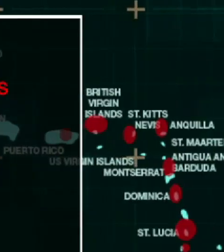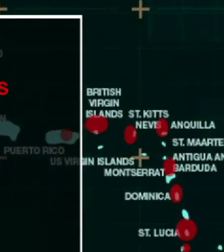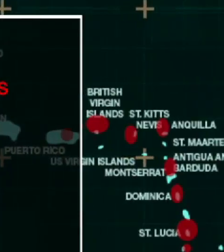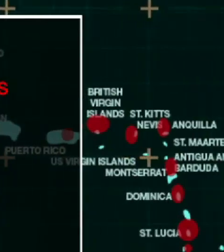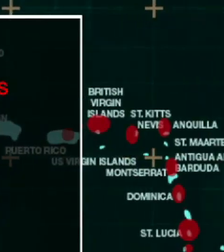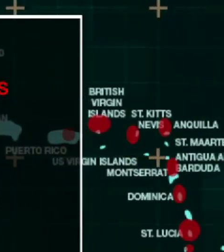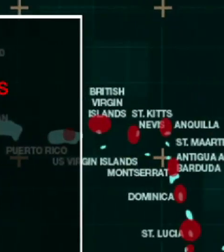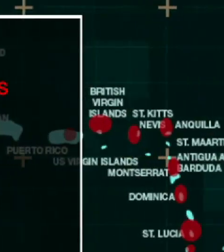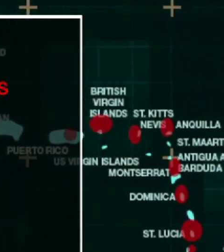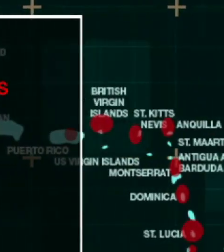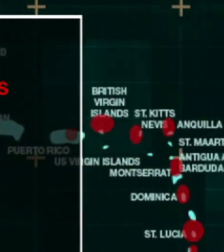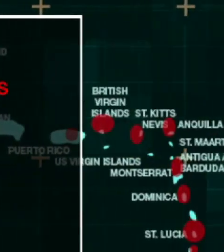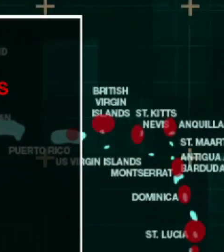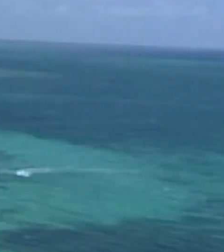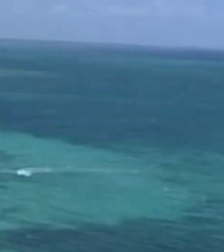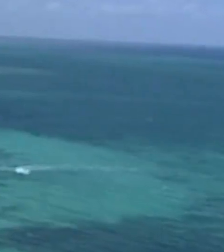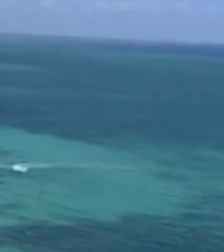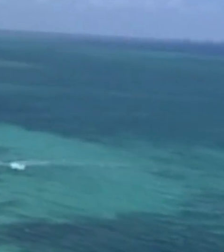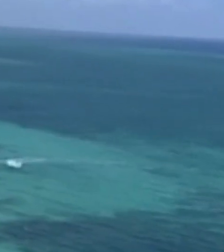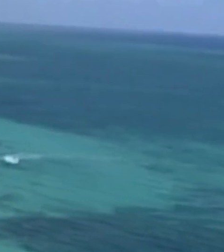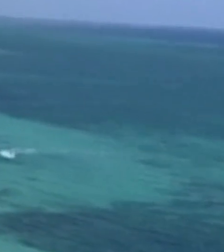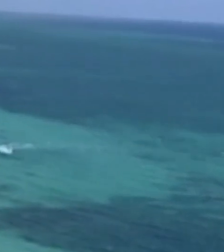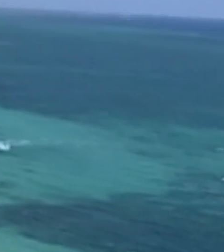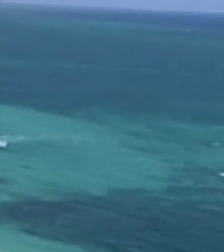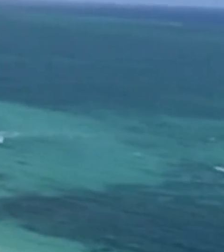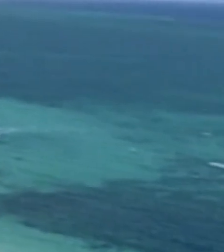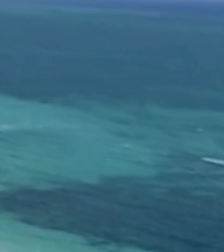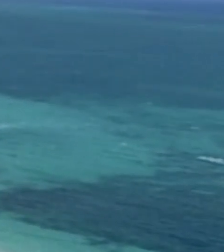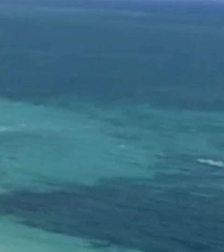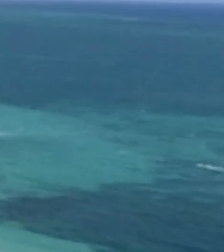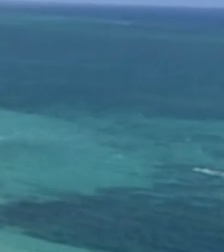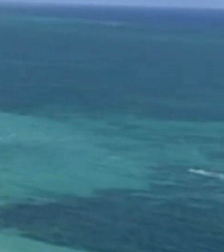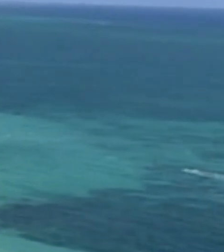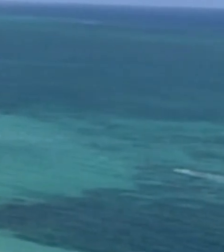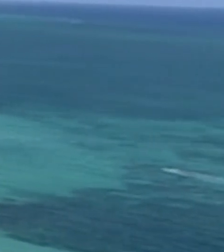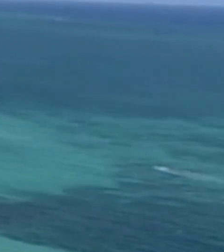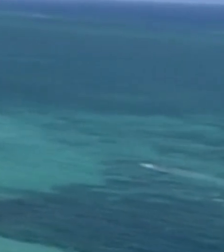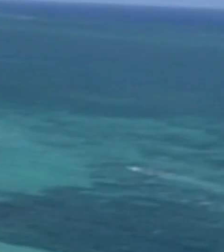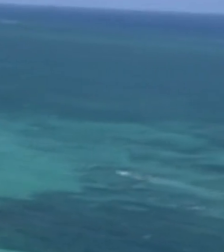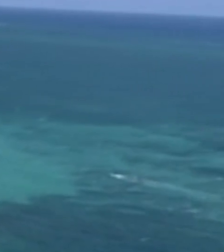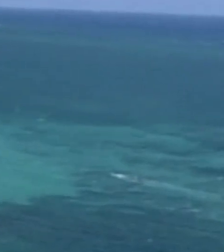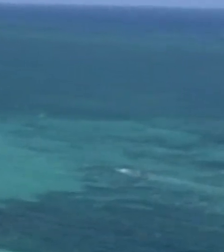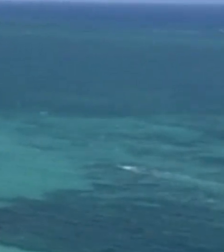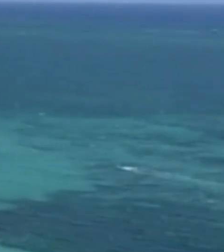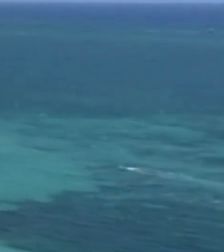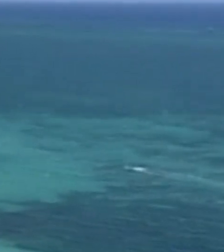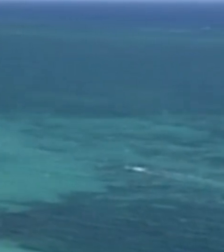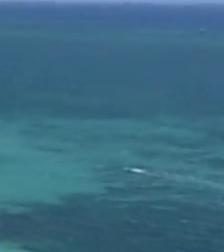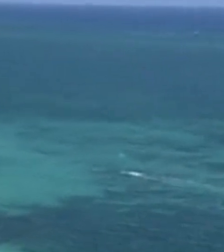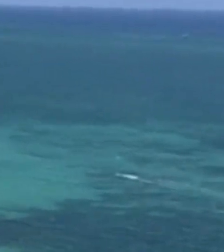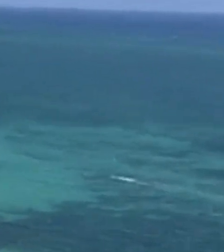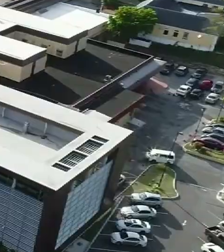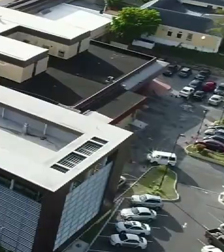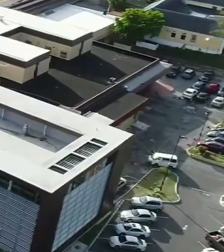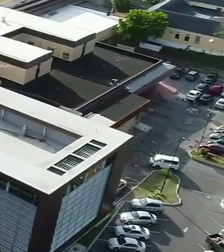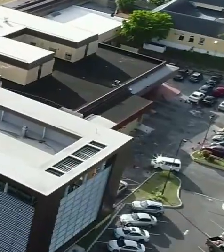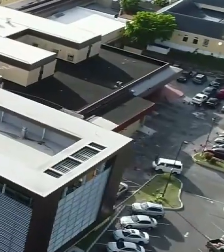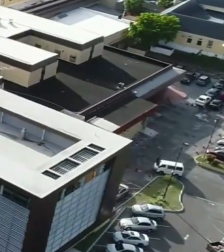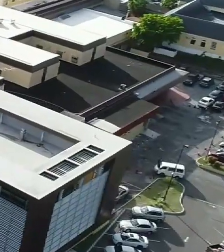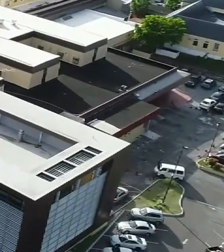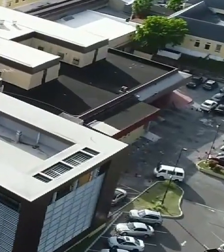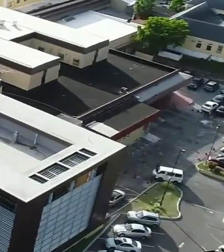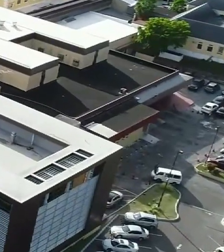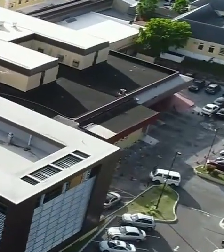p.m. Thursday evening to 9. The 4 most recent cases all here in New Providence. Still, with the discharge of the